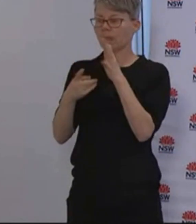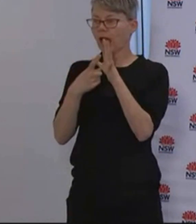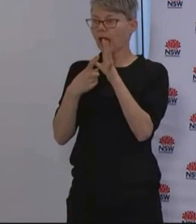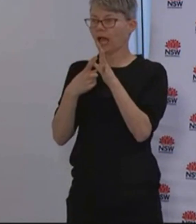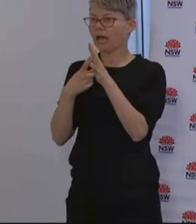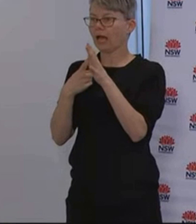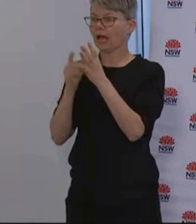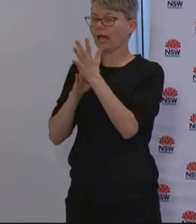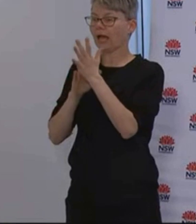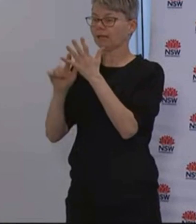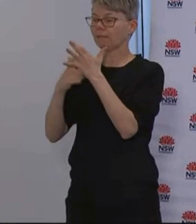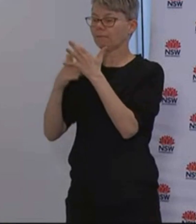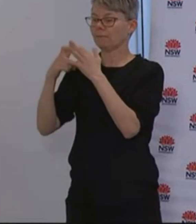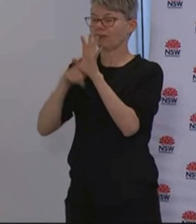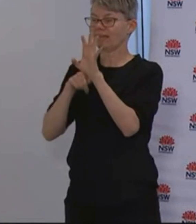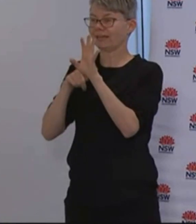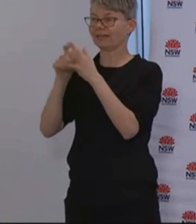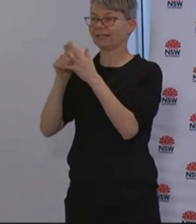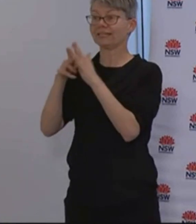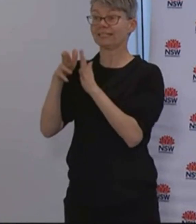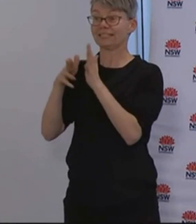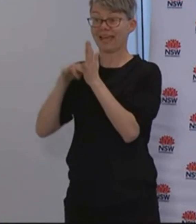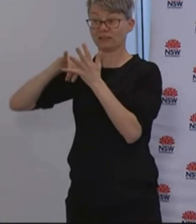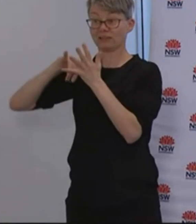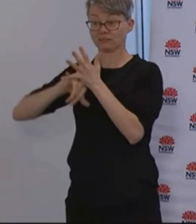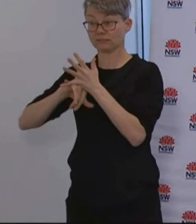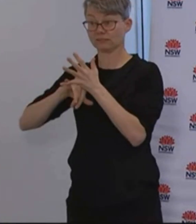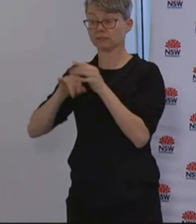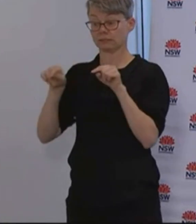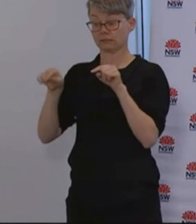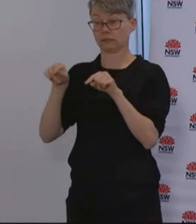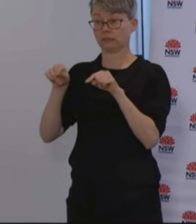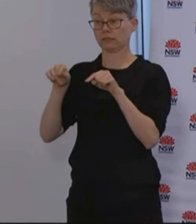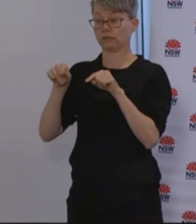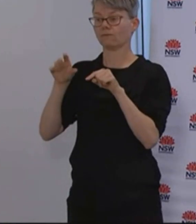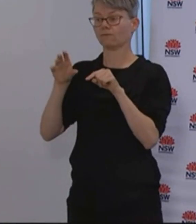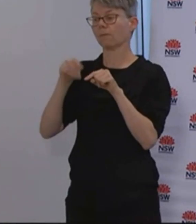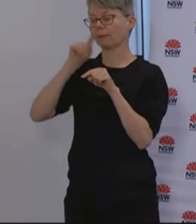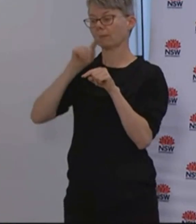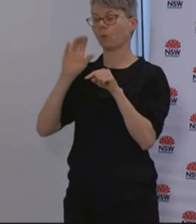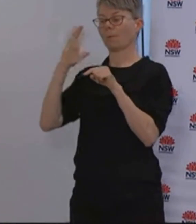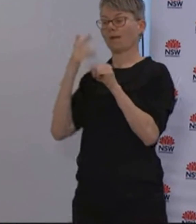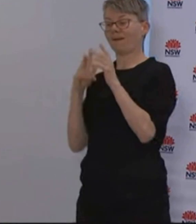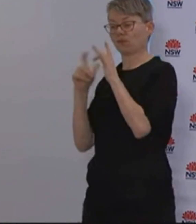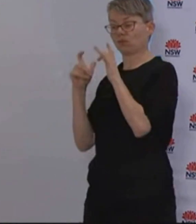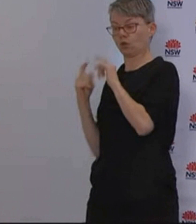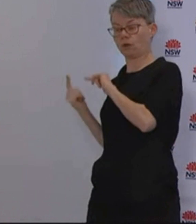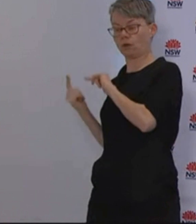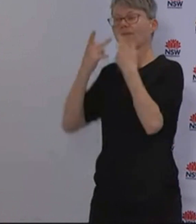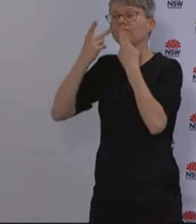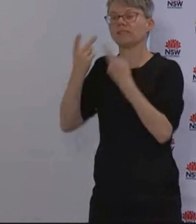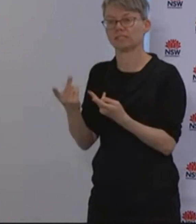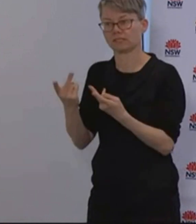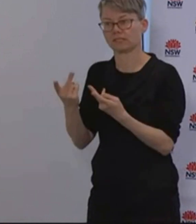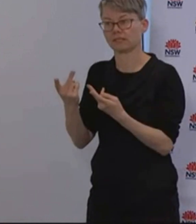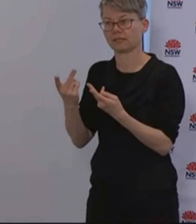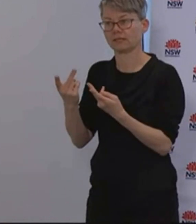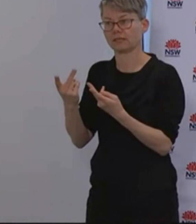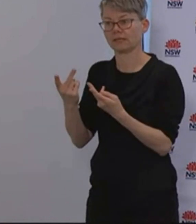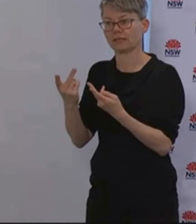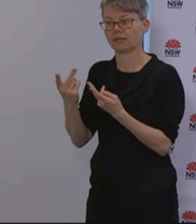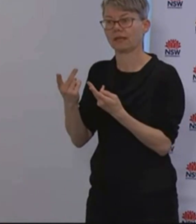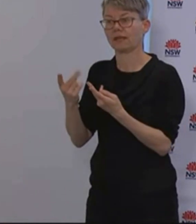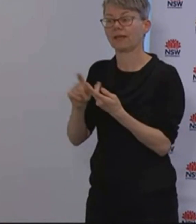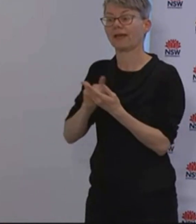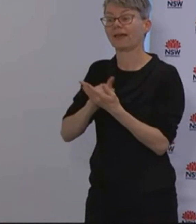two notifications we'd received in terms of Victorian visitors who were subsequently alerted to